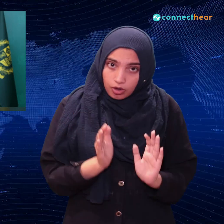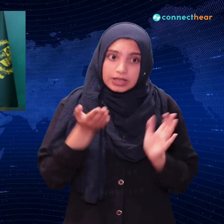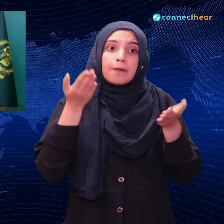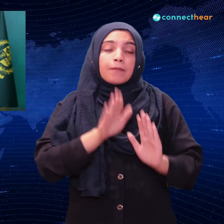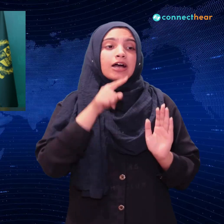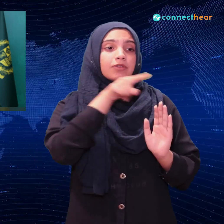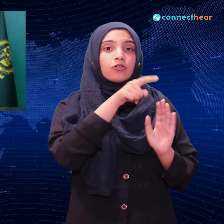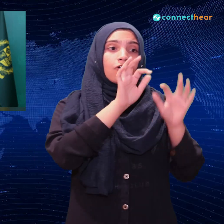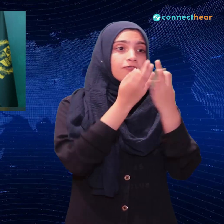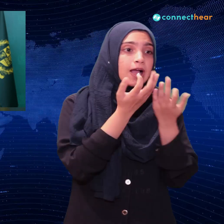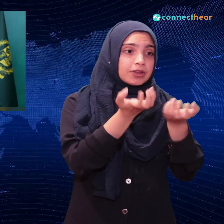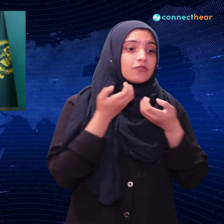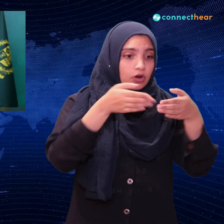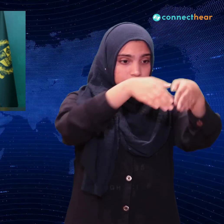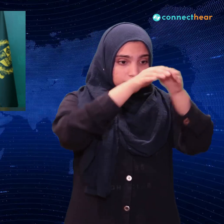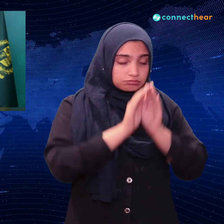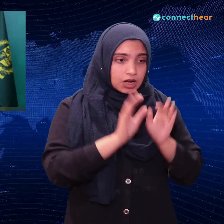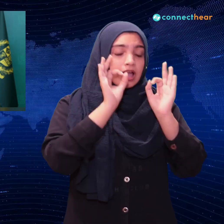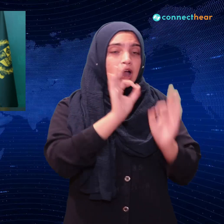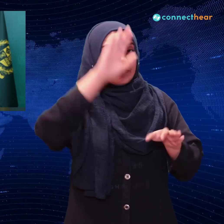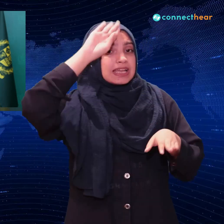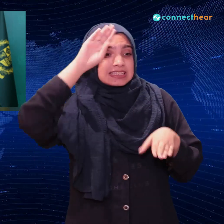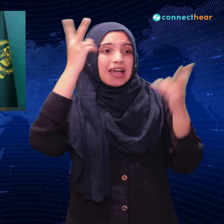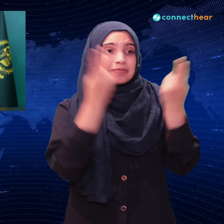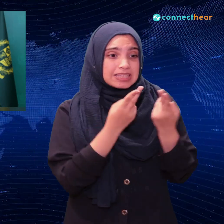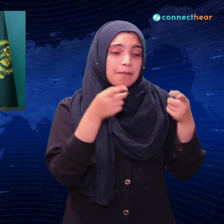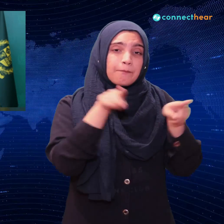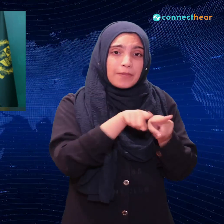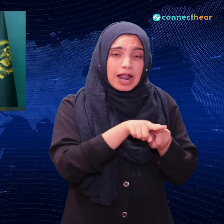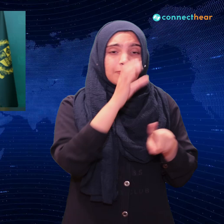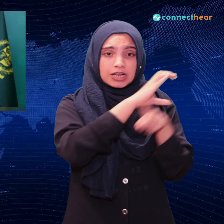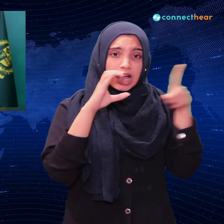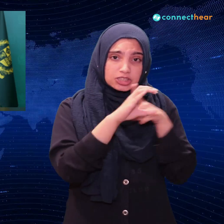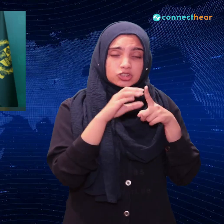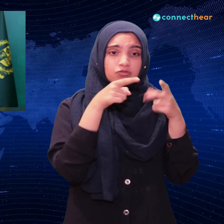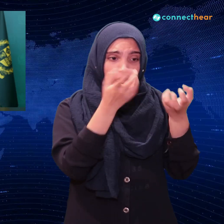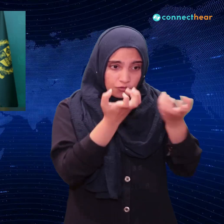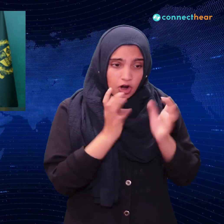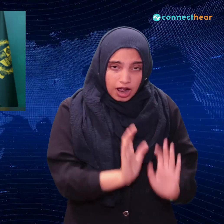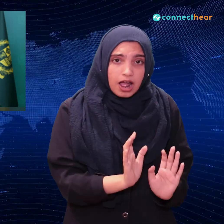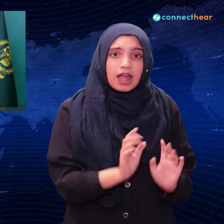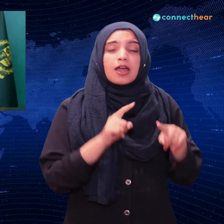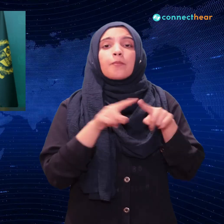and burial in accordance with his wishes and the Muslim tradition. Devoid of any legal or moral